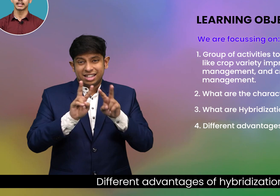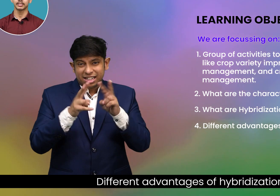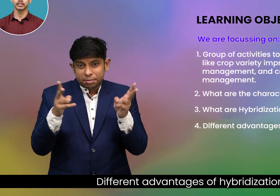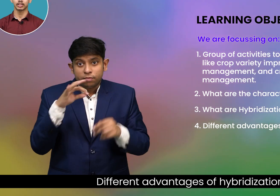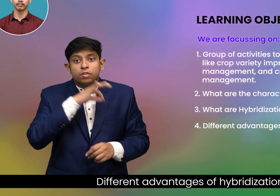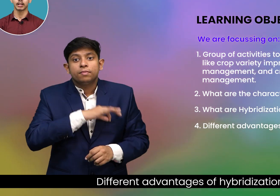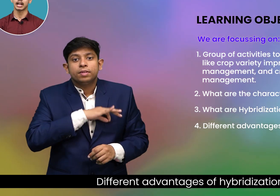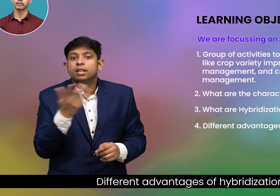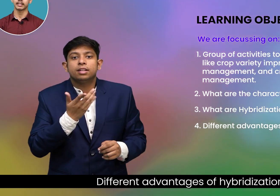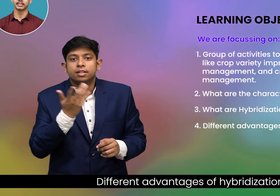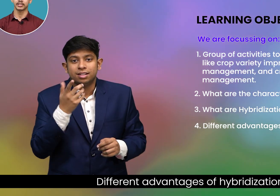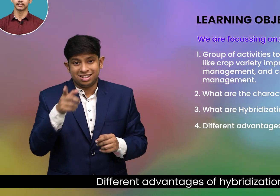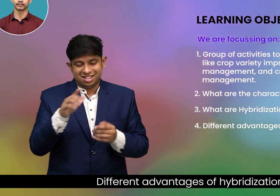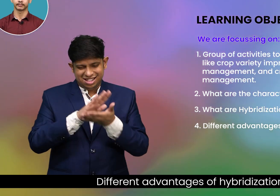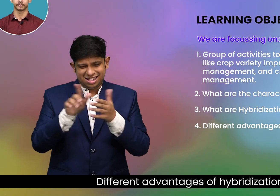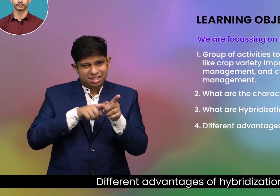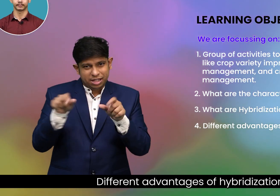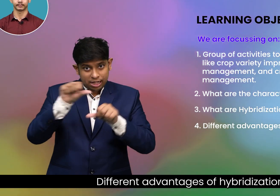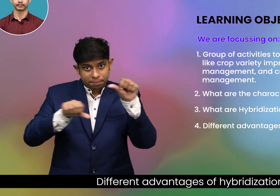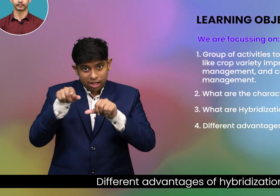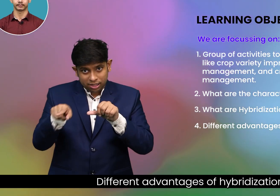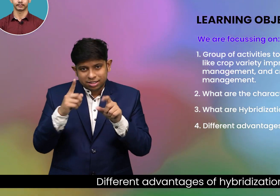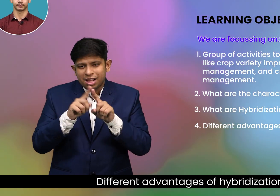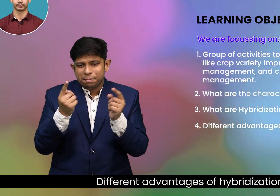Different advantages of hybridization.